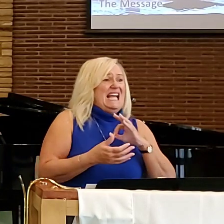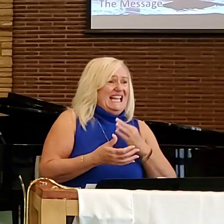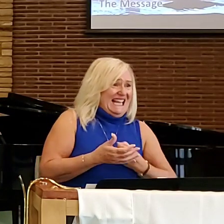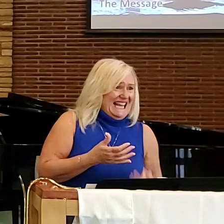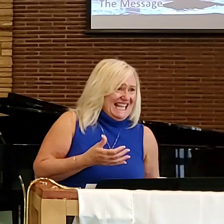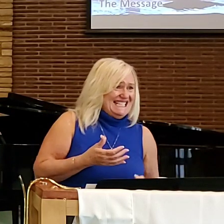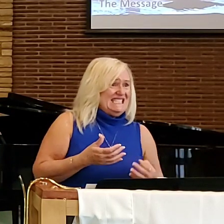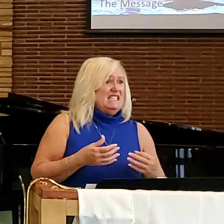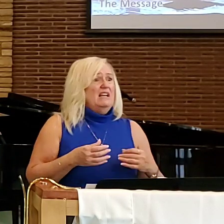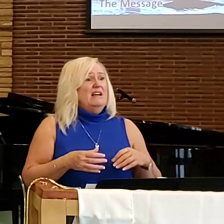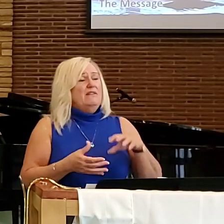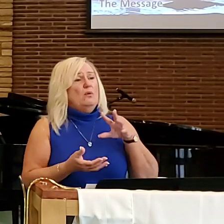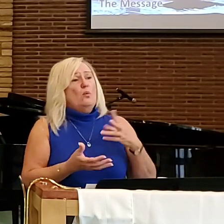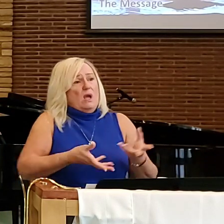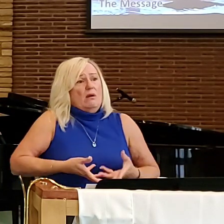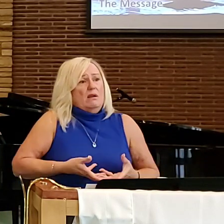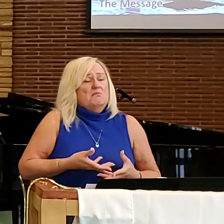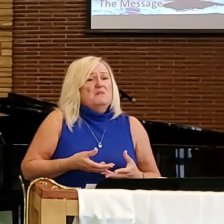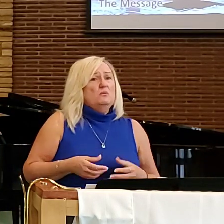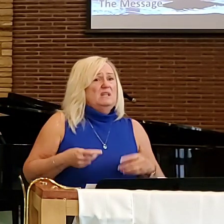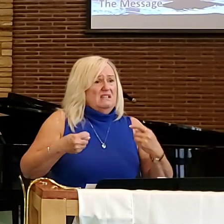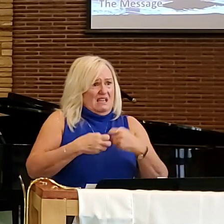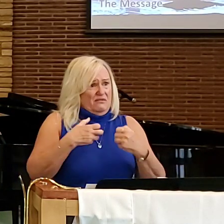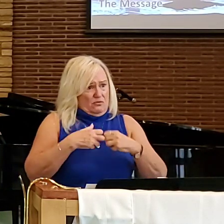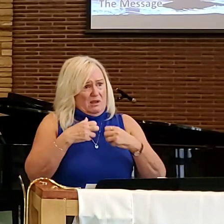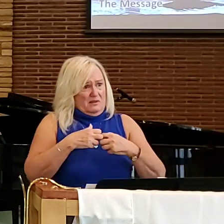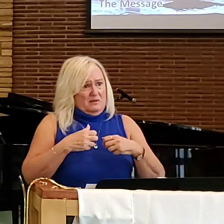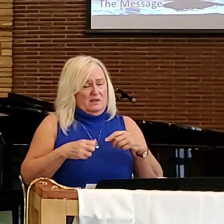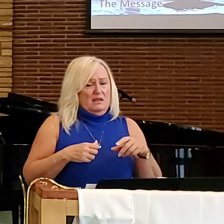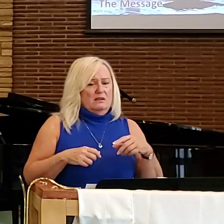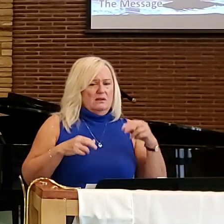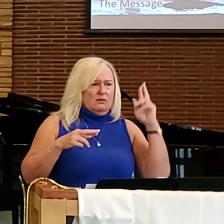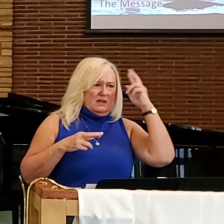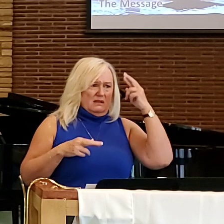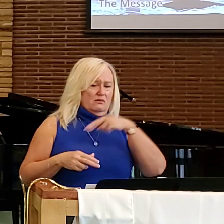That's part of what we all struggle with, both religiously